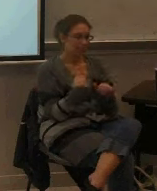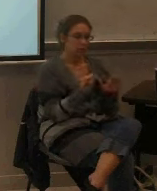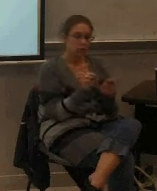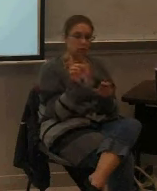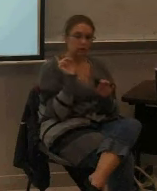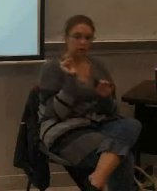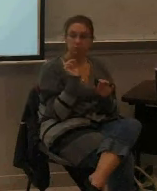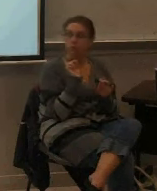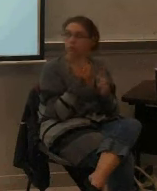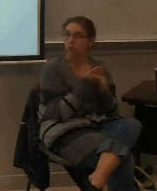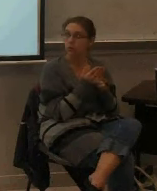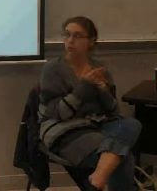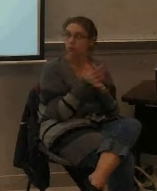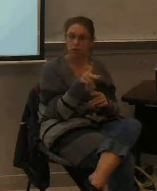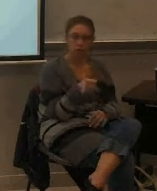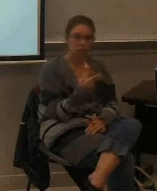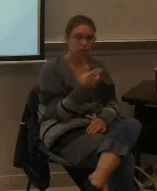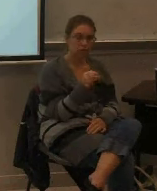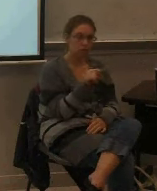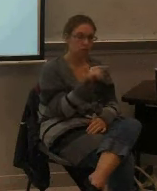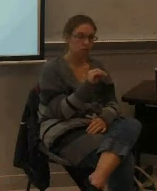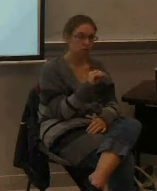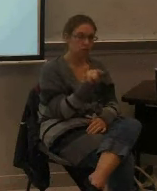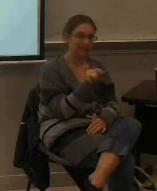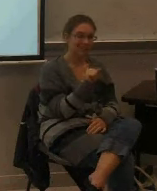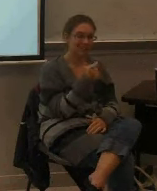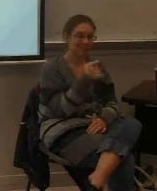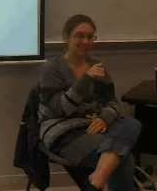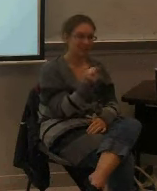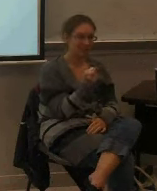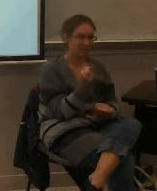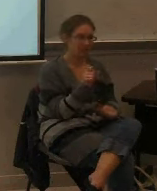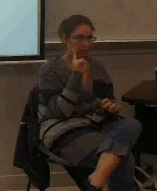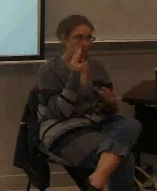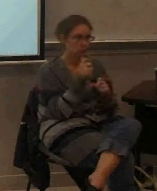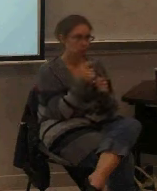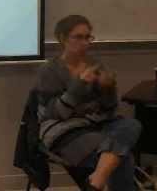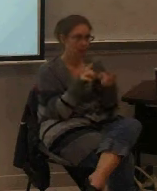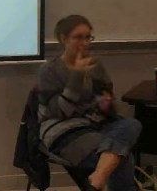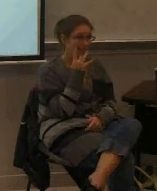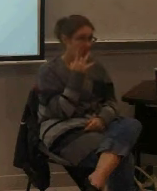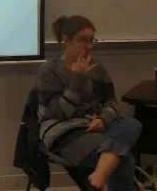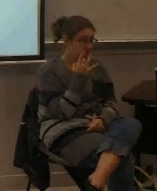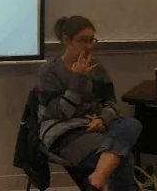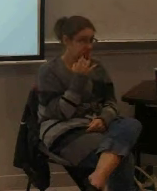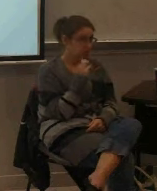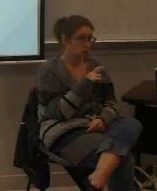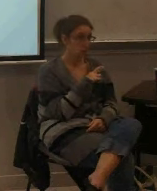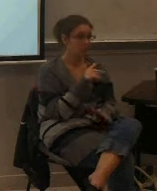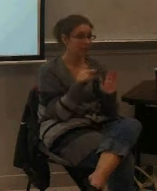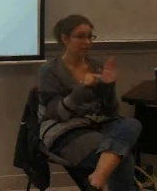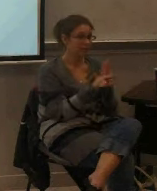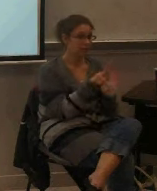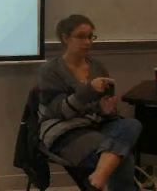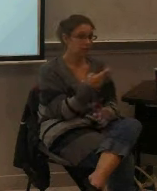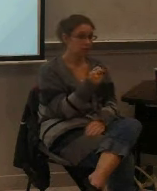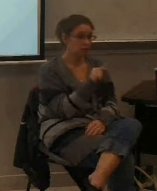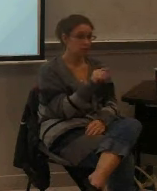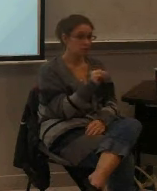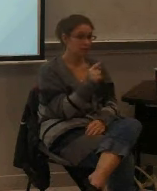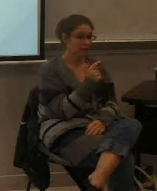do this through phototaxis. They can be attracted towards light, or negative phototaxis would